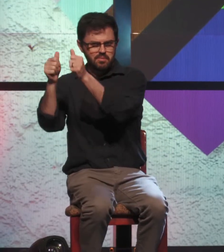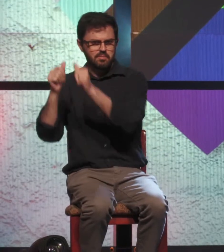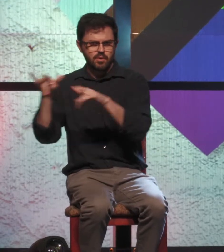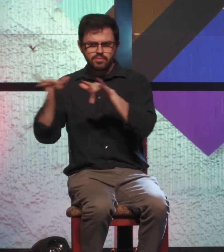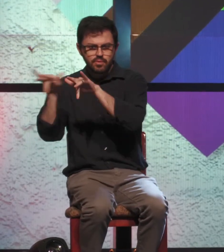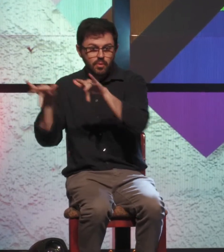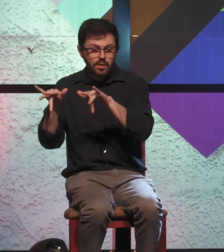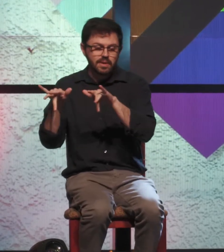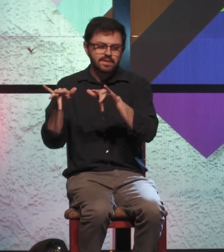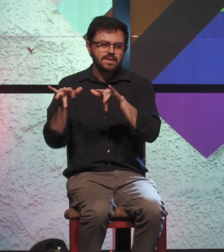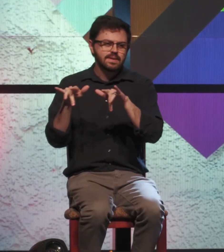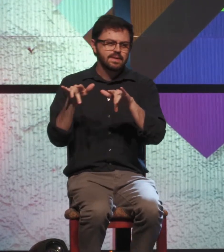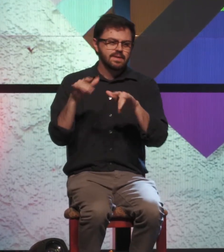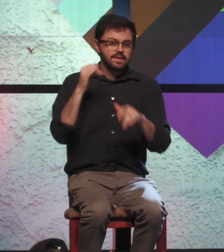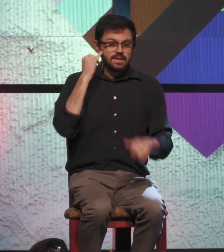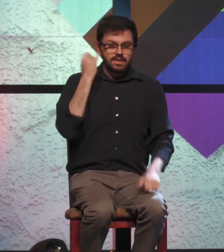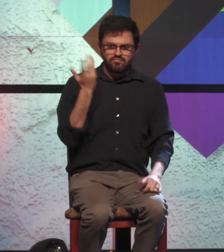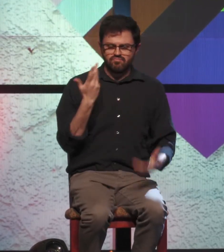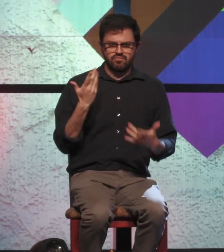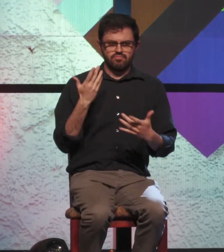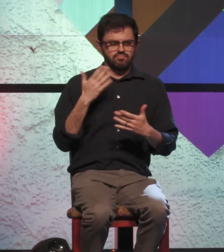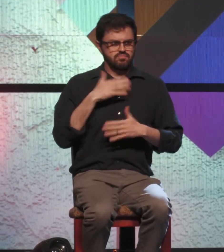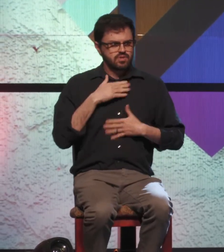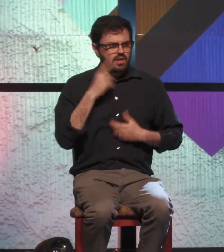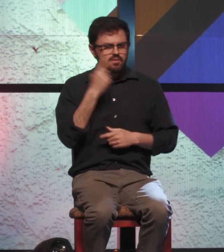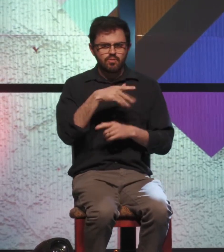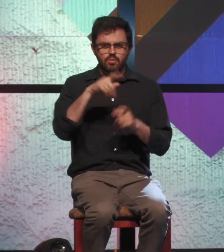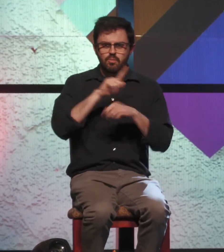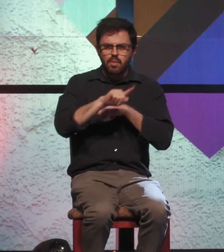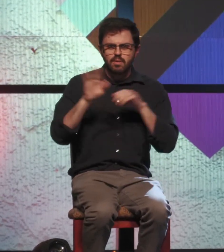and if you were paying attention to the video, you got it.